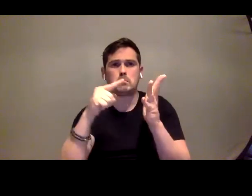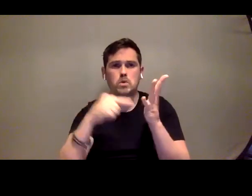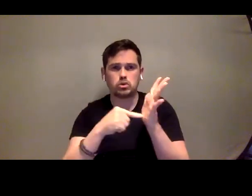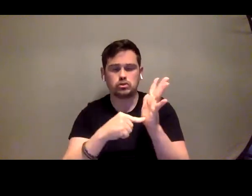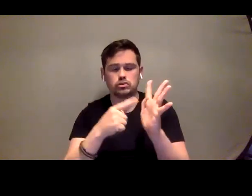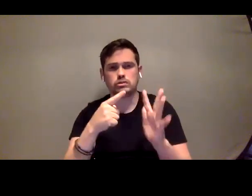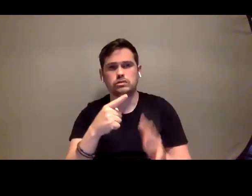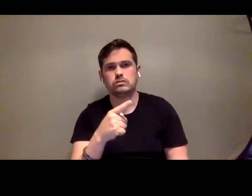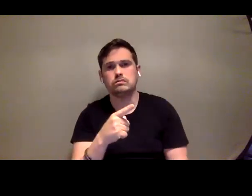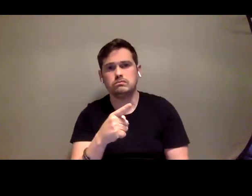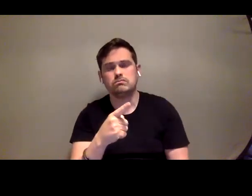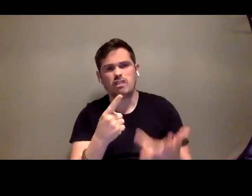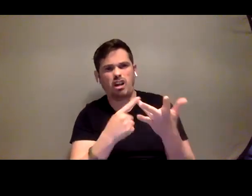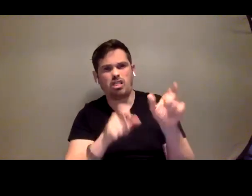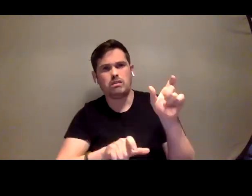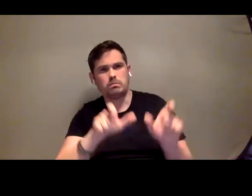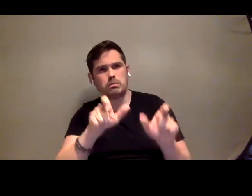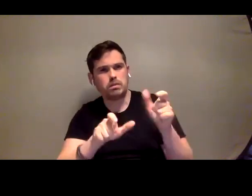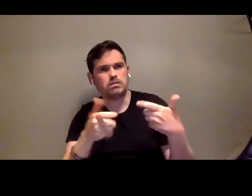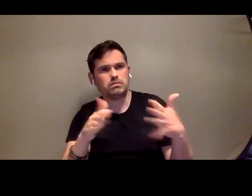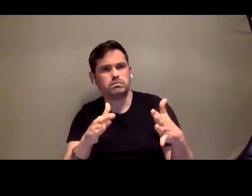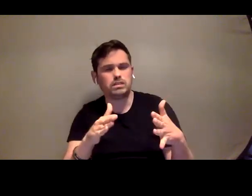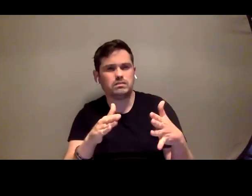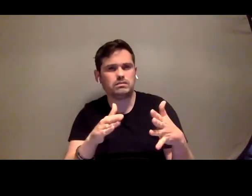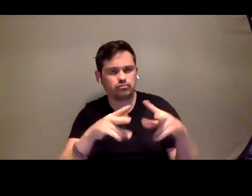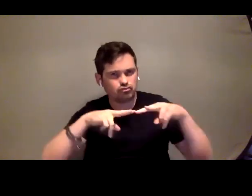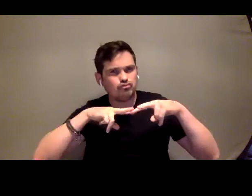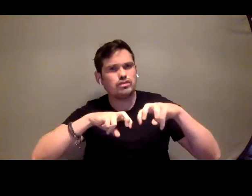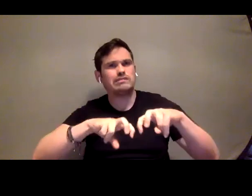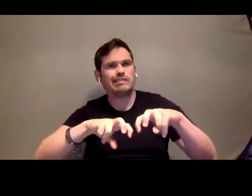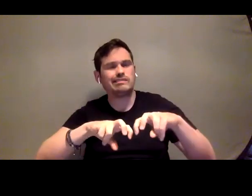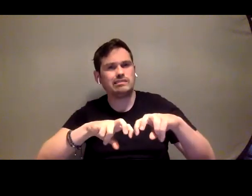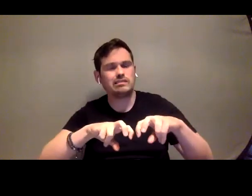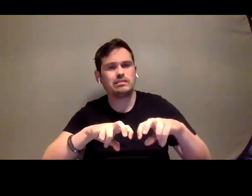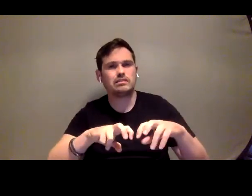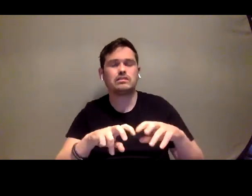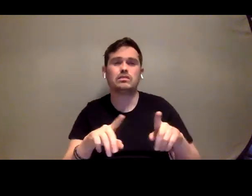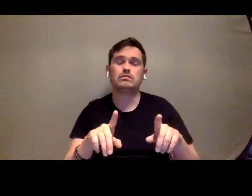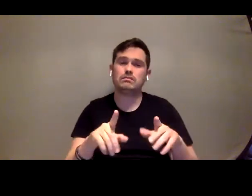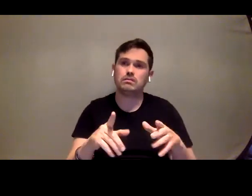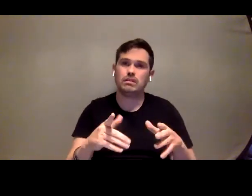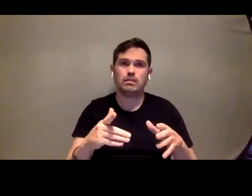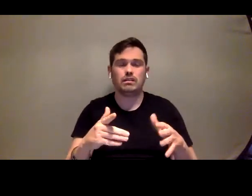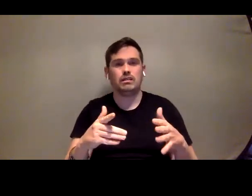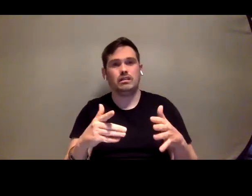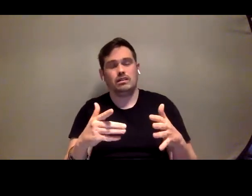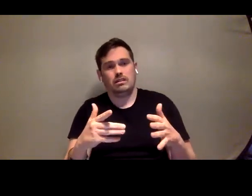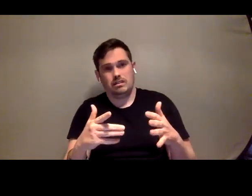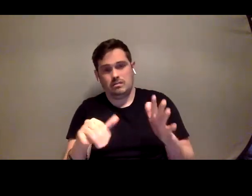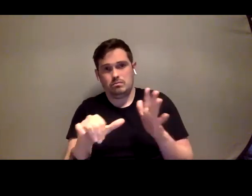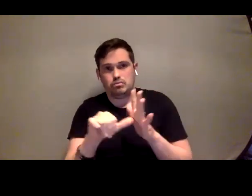know, unemployment has been leading to crises, both in terms of physical and mental health. Rates of cardiovascular